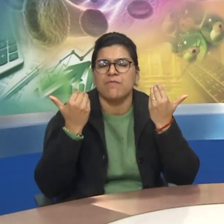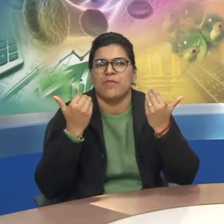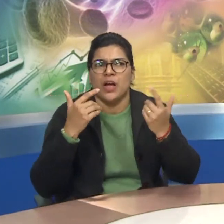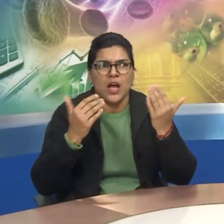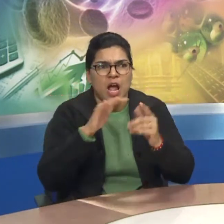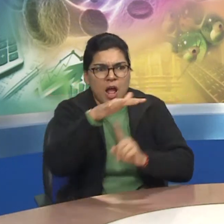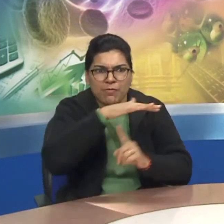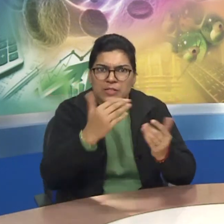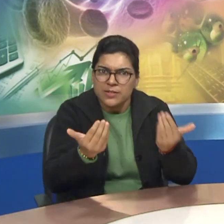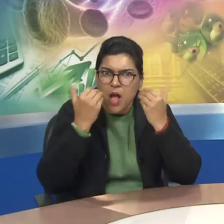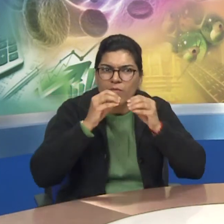pollution.